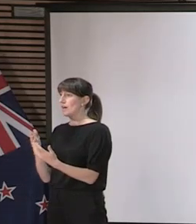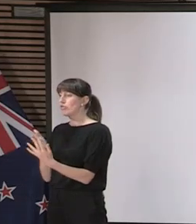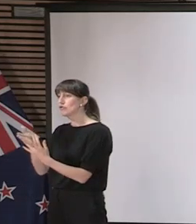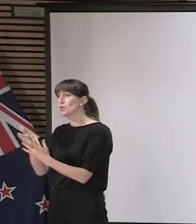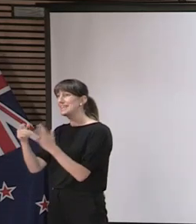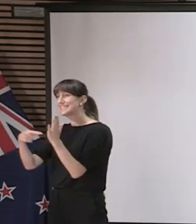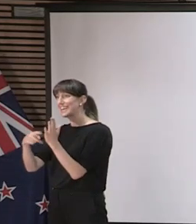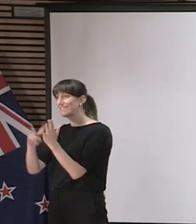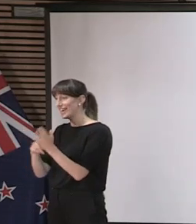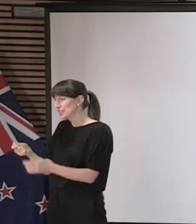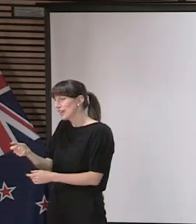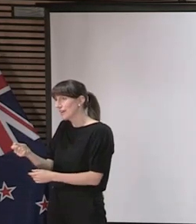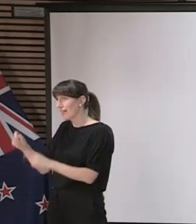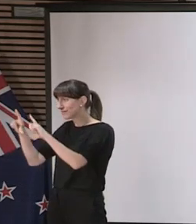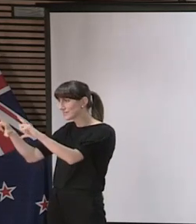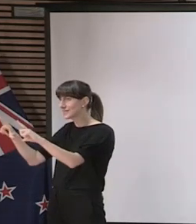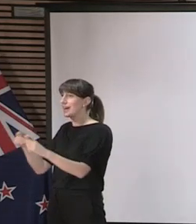providing support to those households as well.